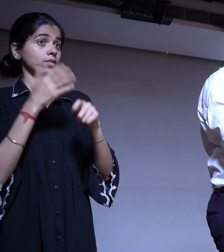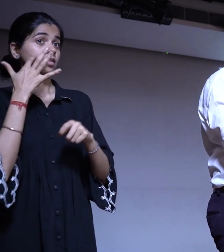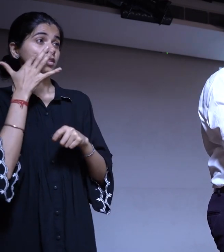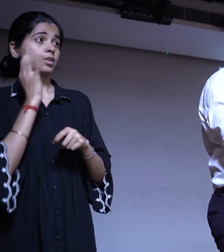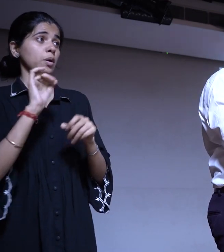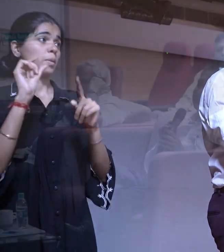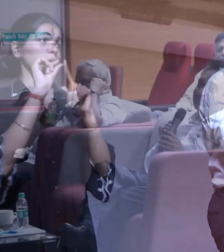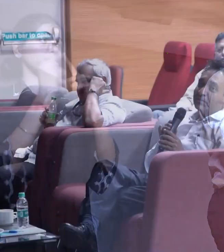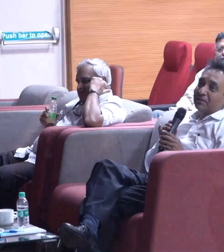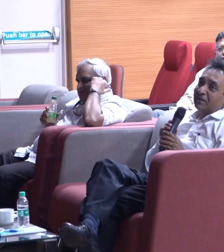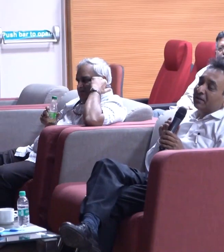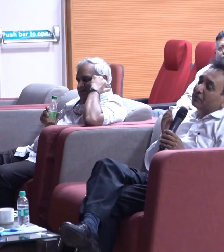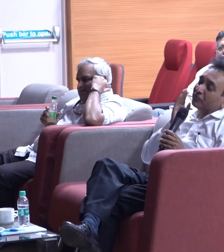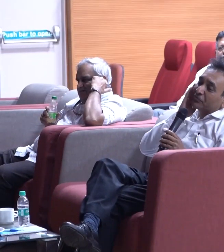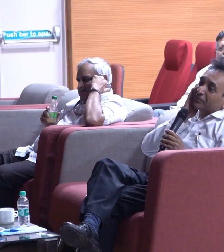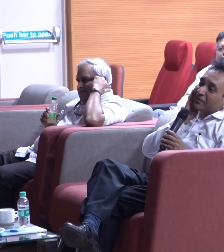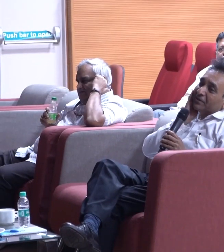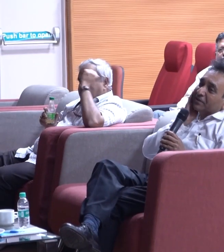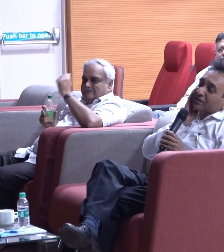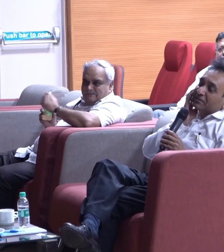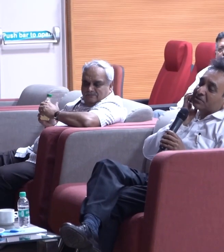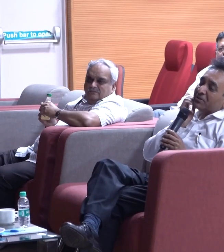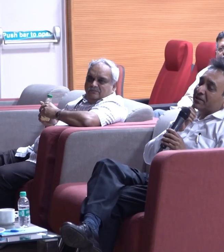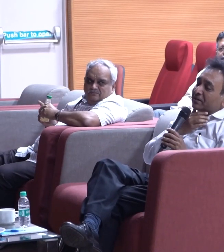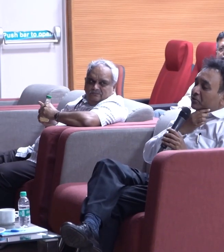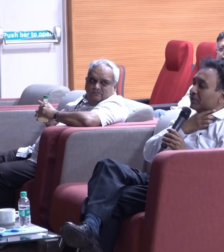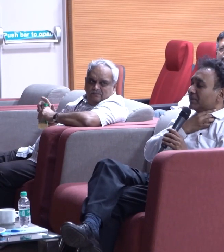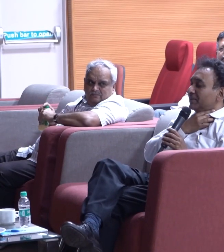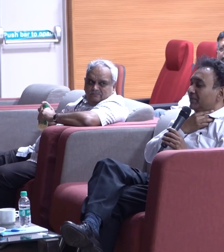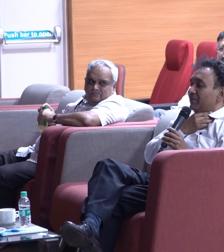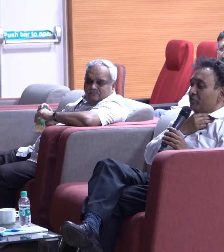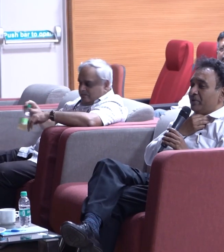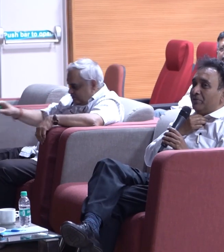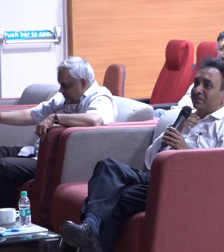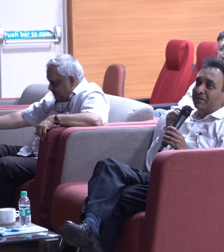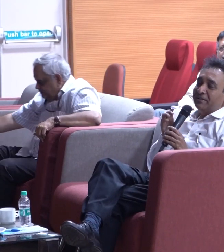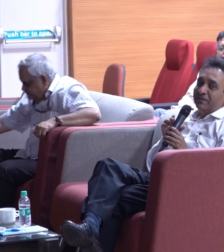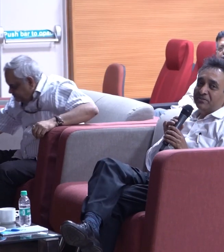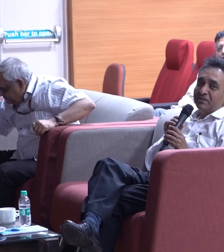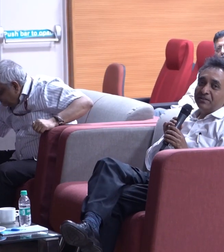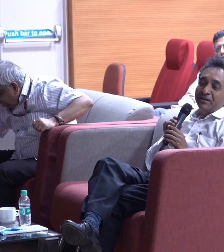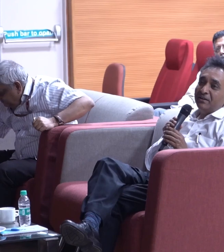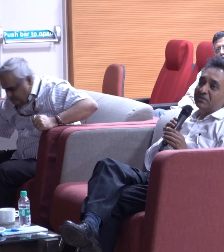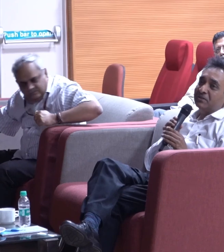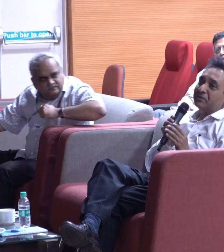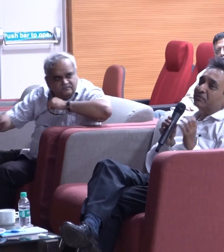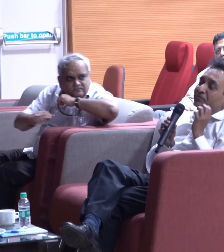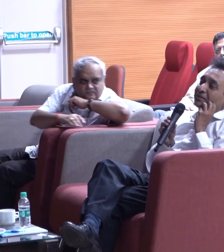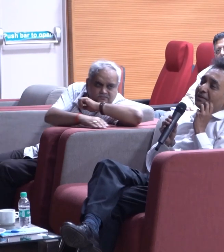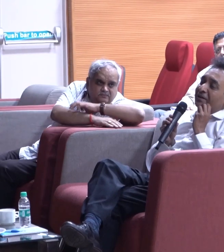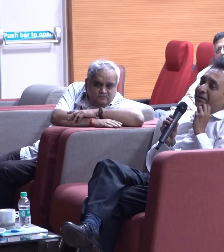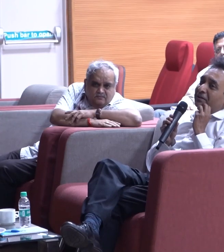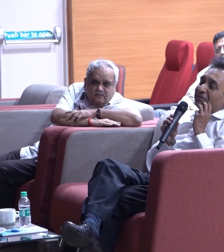beautiful presentation and uh just want an anote one of my colleagues in I she retired last